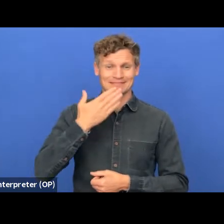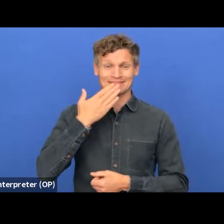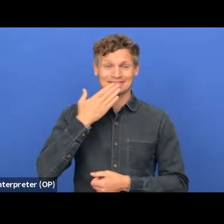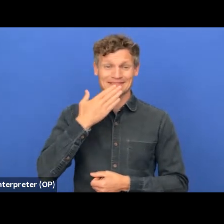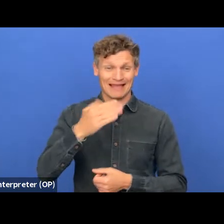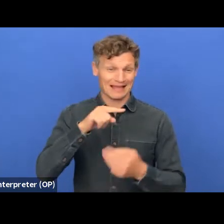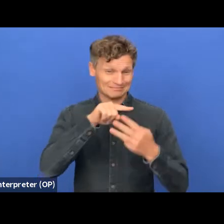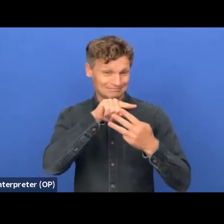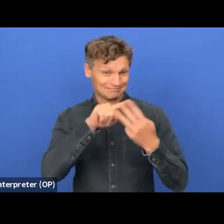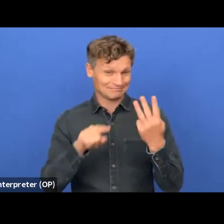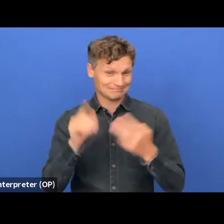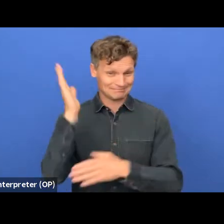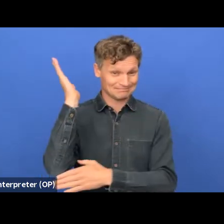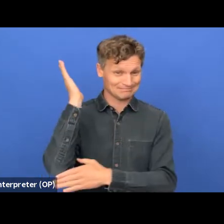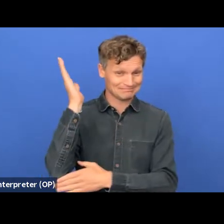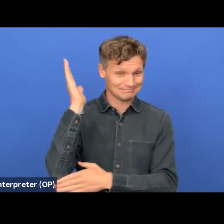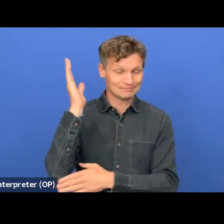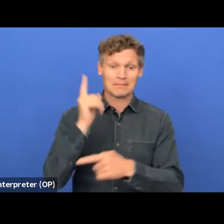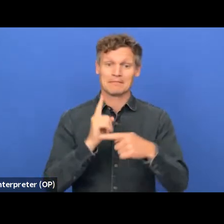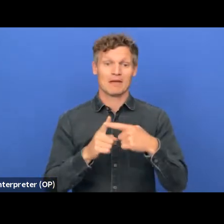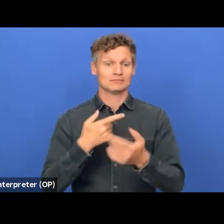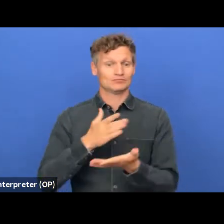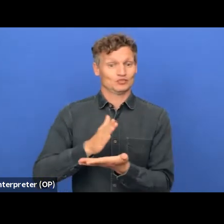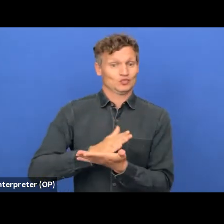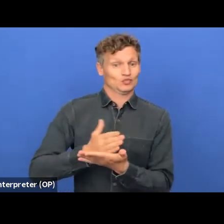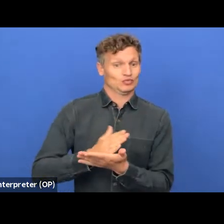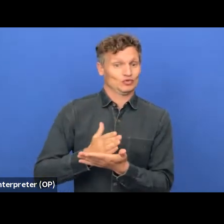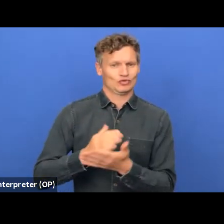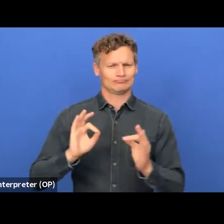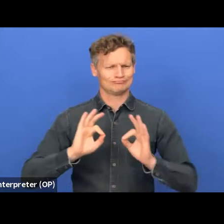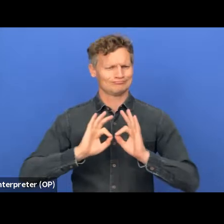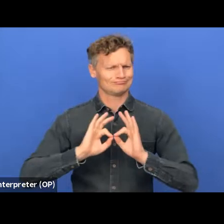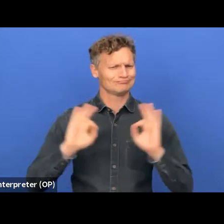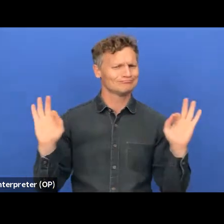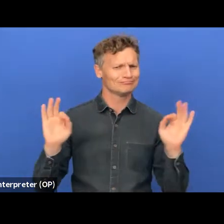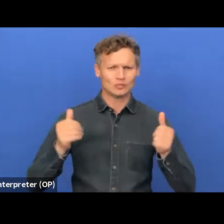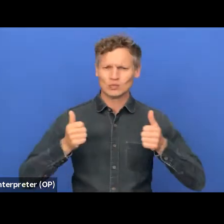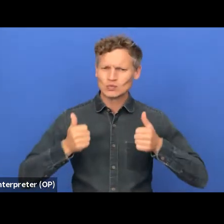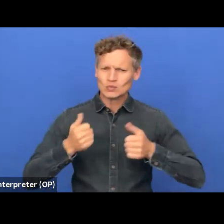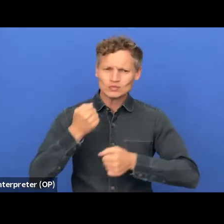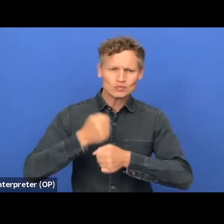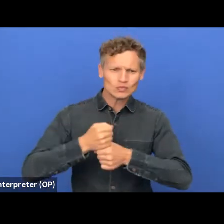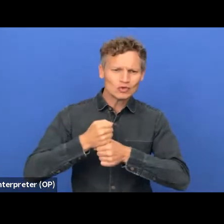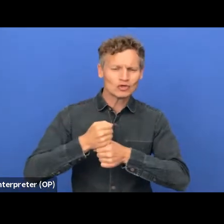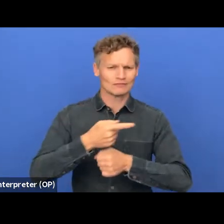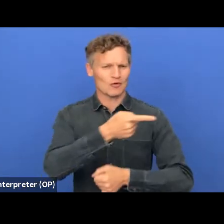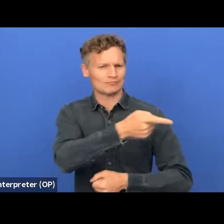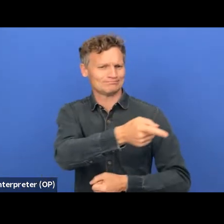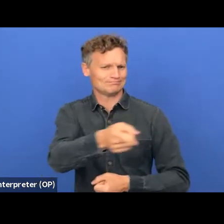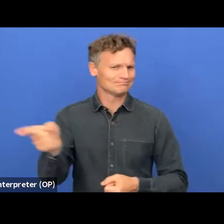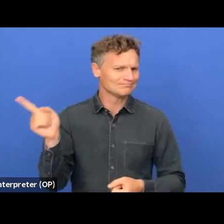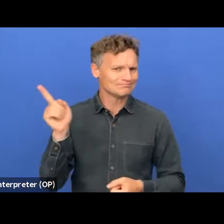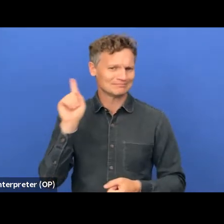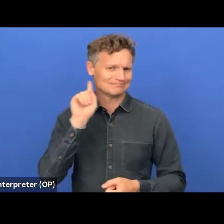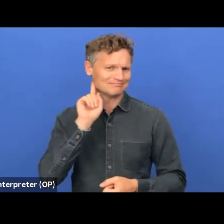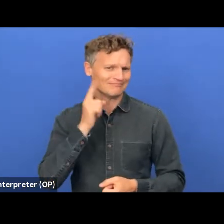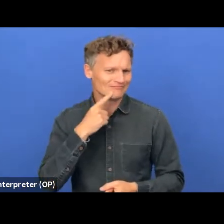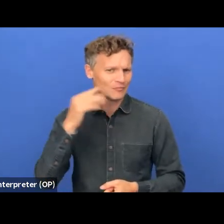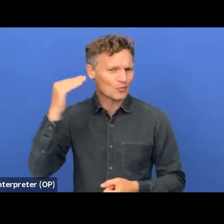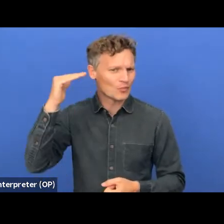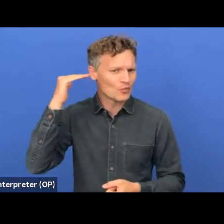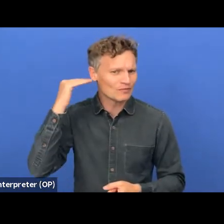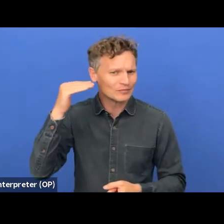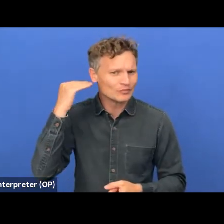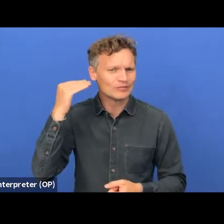also our fantastic interpreters who've done such a good job for our hearing impaired and deaf